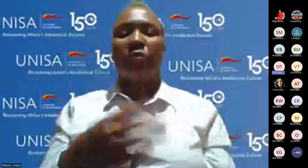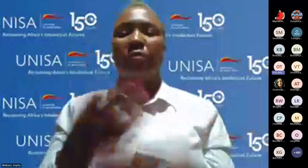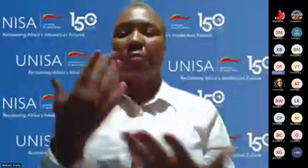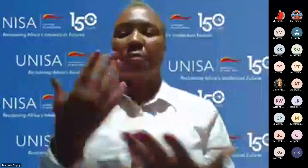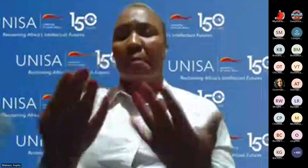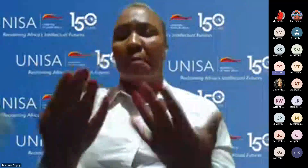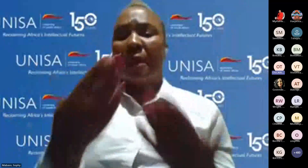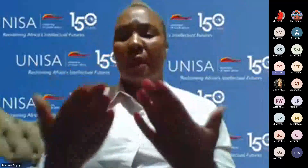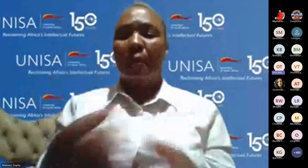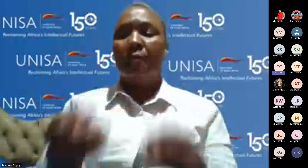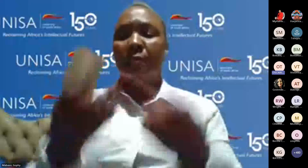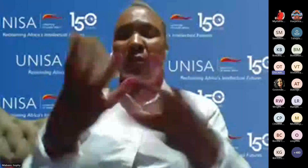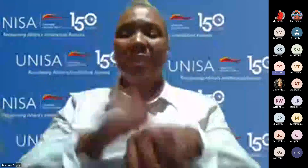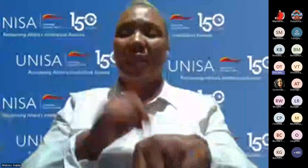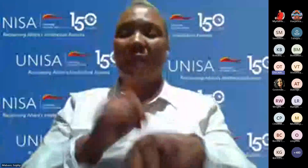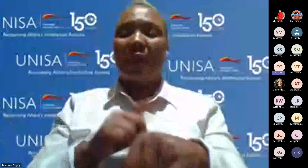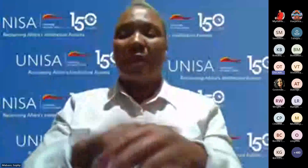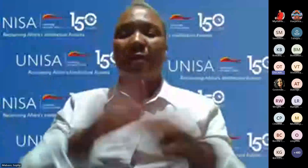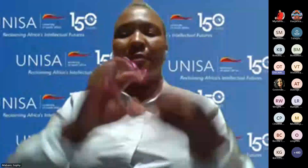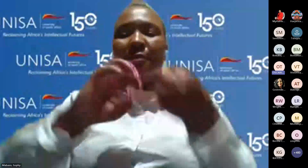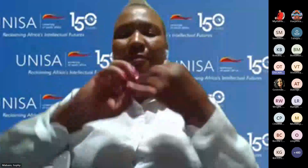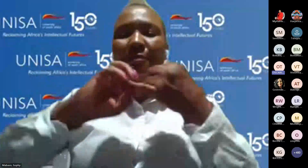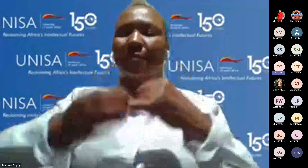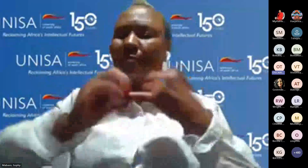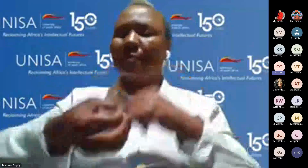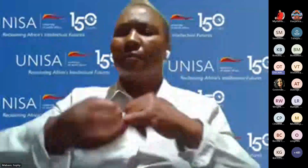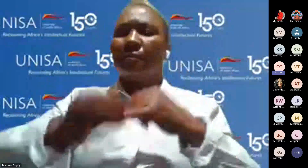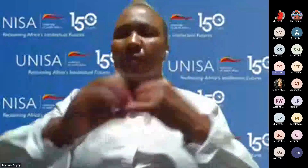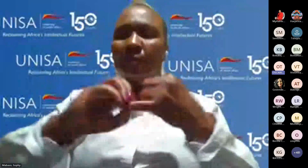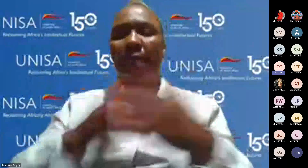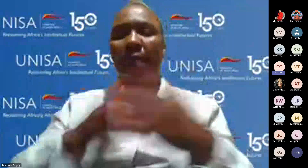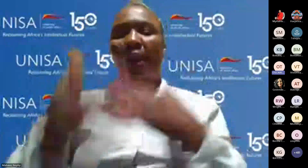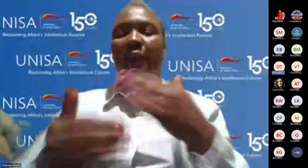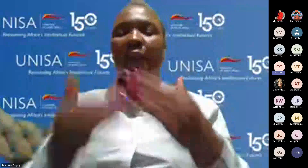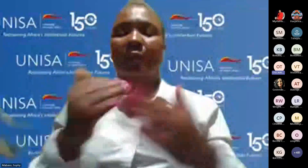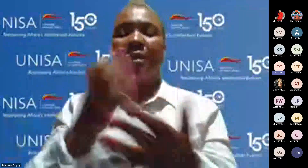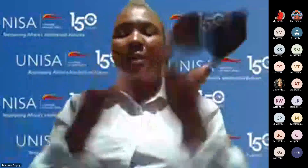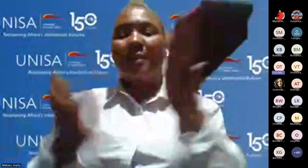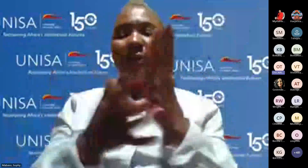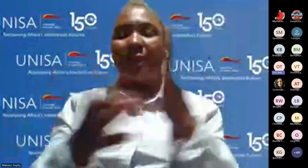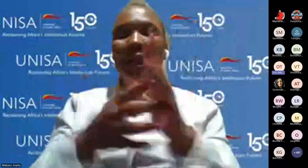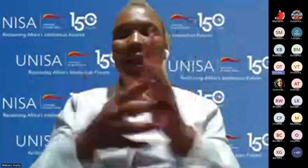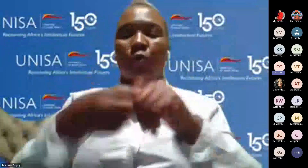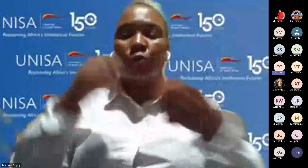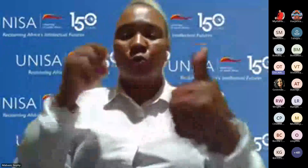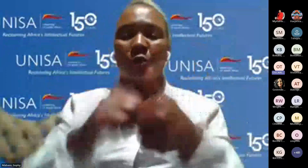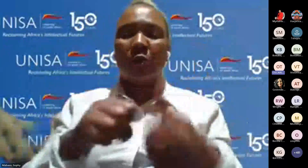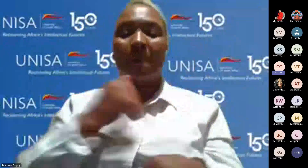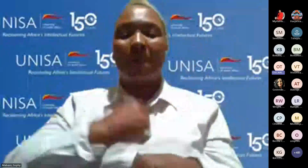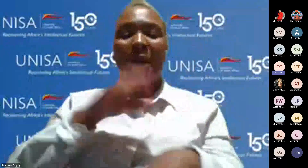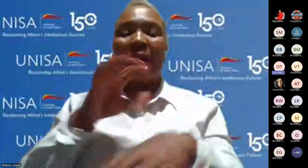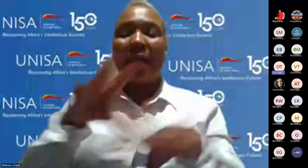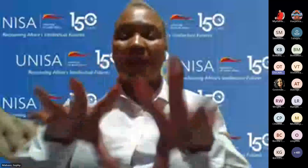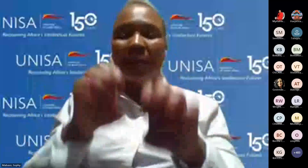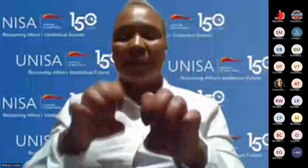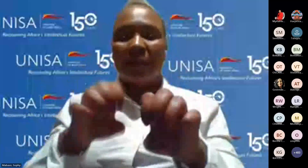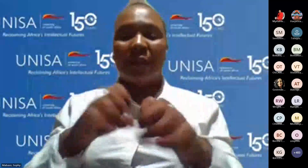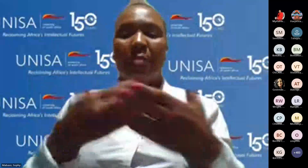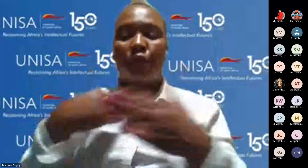in time. I've been trying after we have a technical problem during my exam before I can